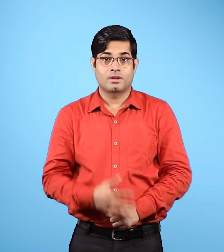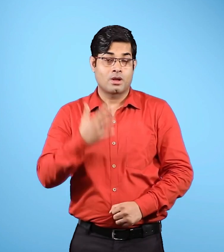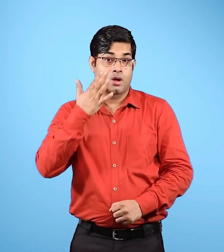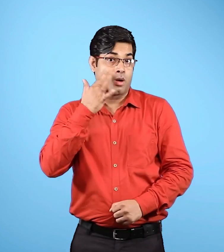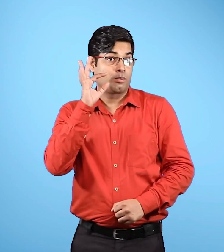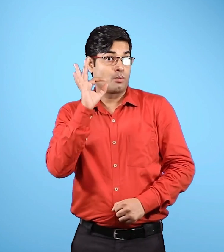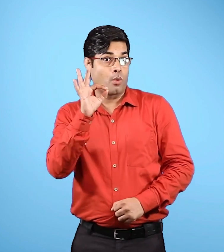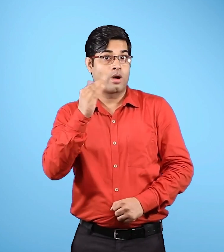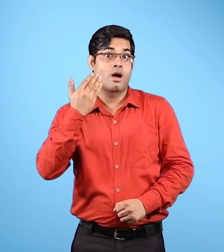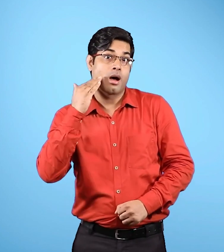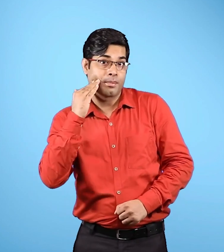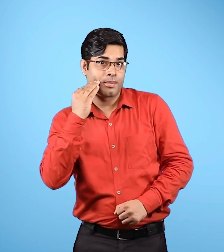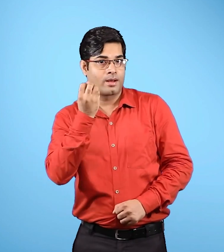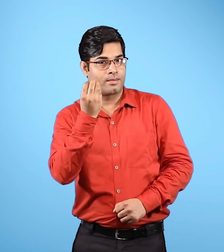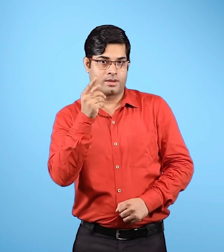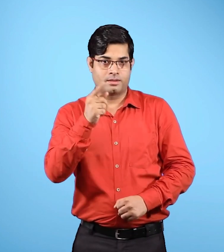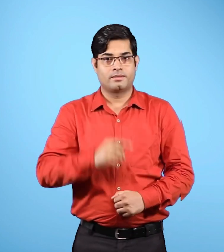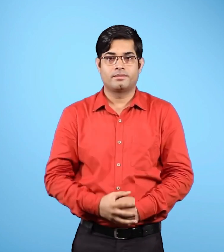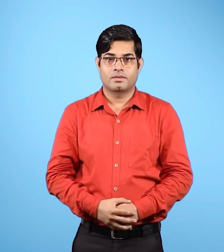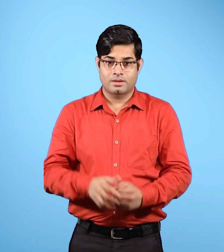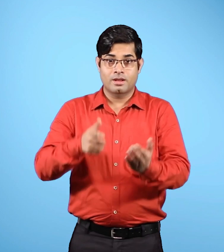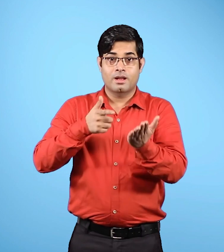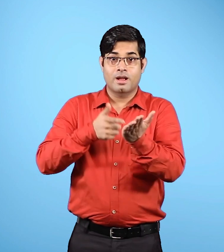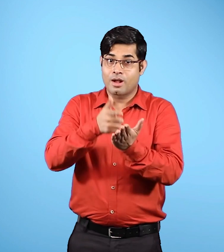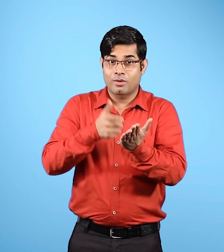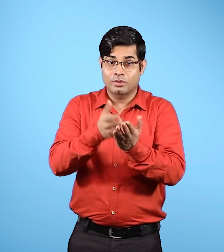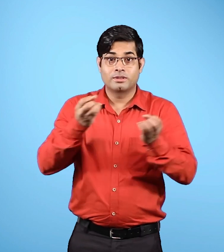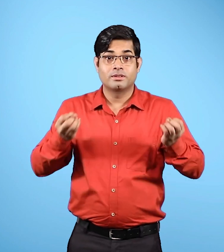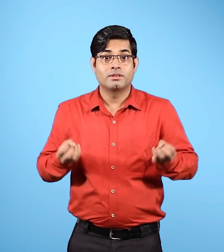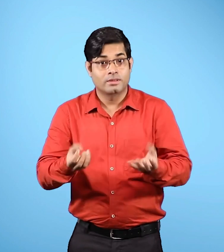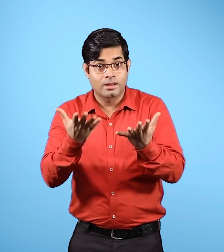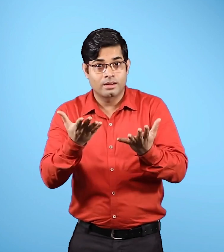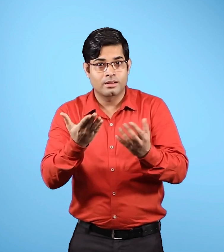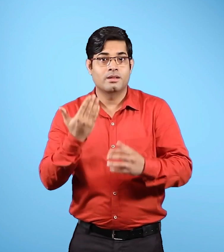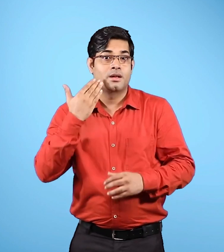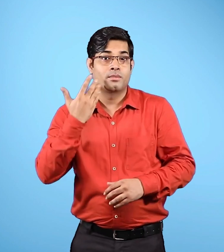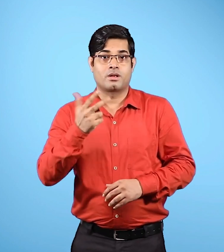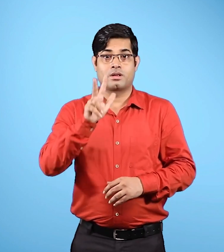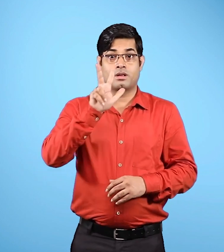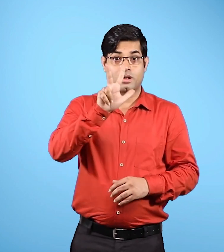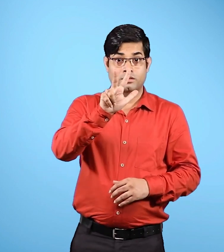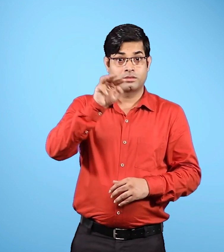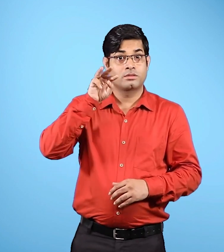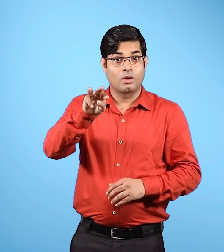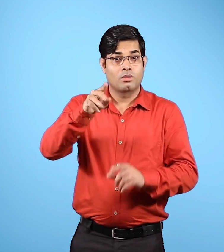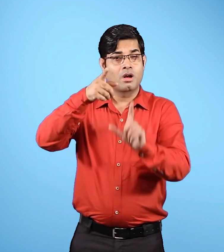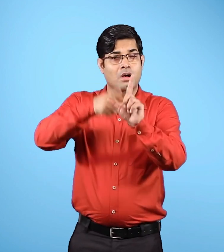Some important dates. The beginning of agriculture, 8,000 years